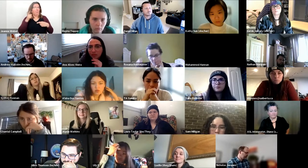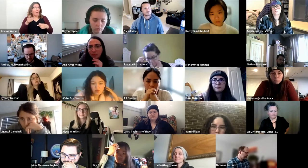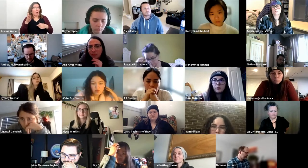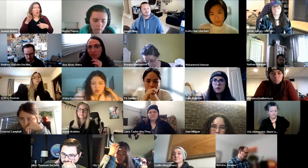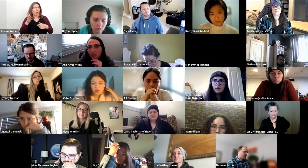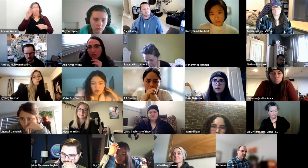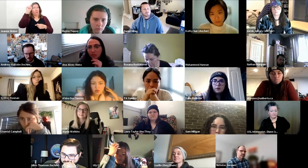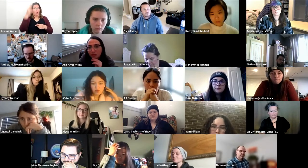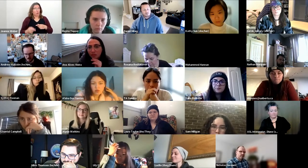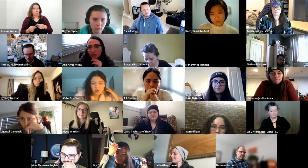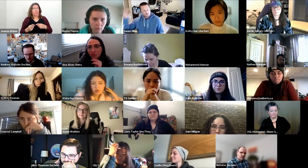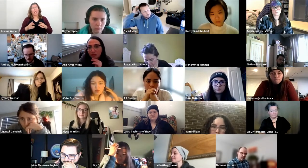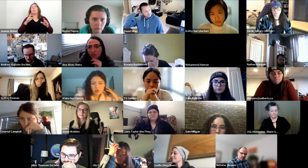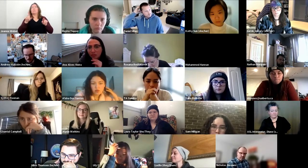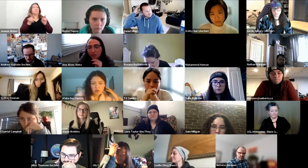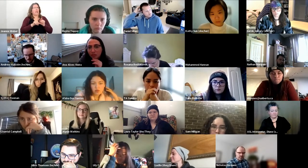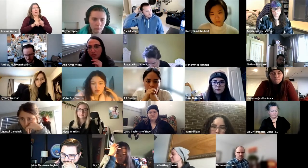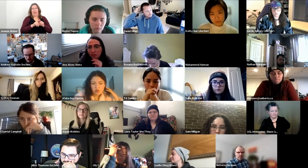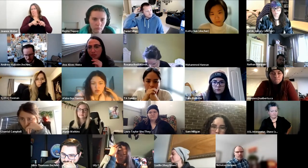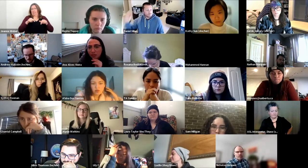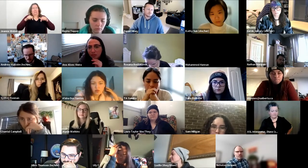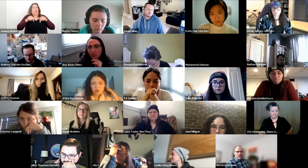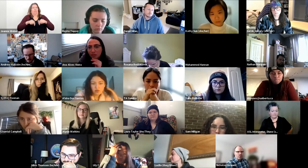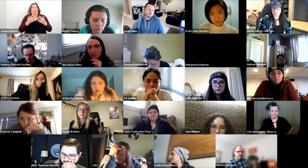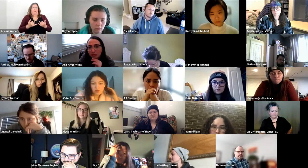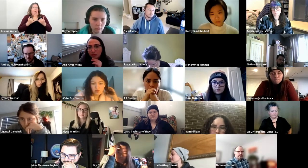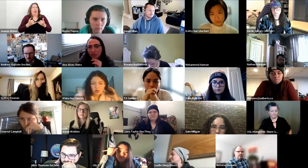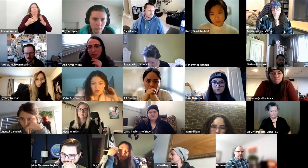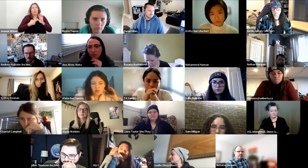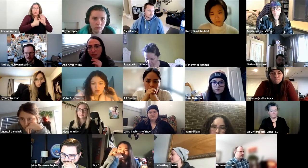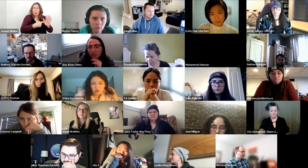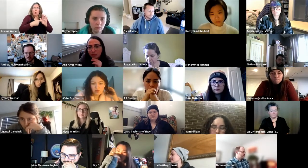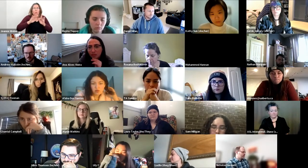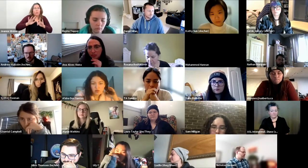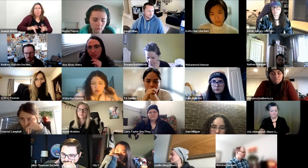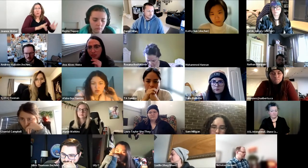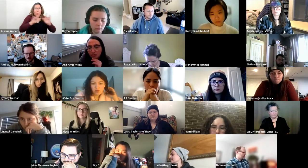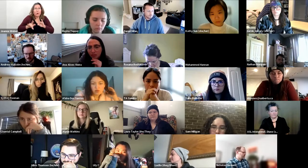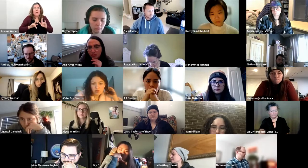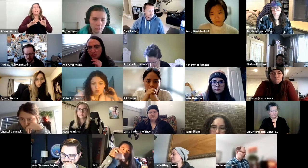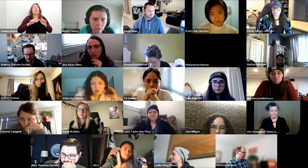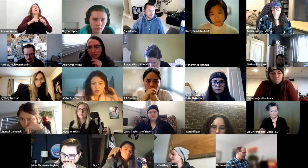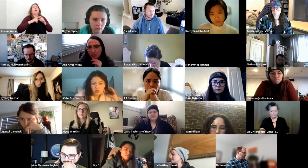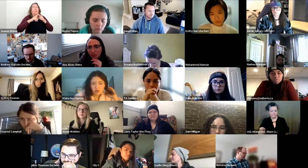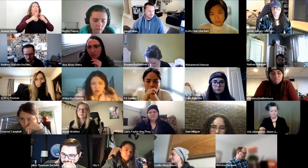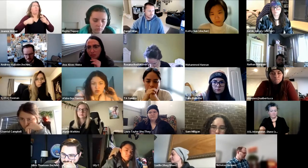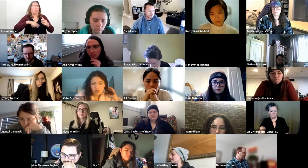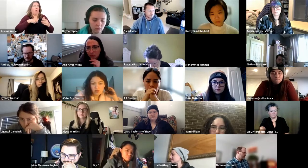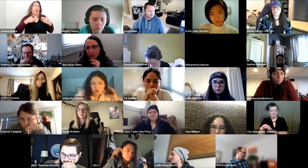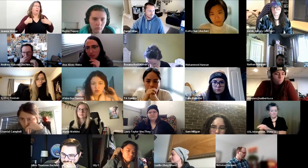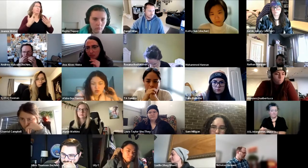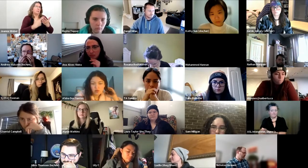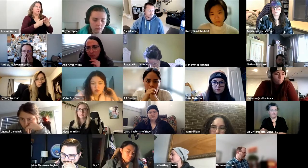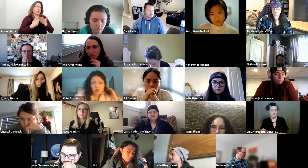of a decision that you make for your own time. I will be here Thursday, so if you do have